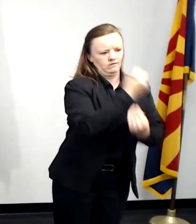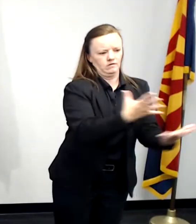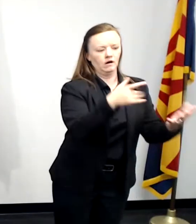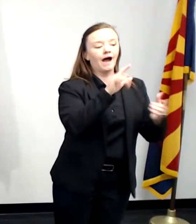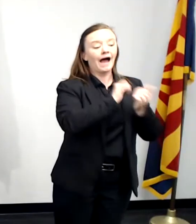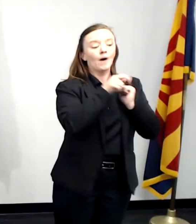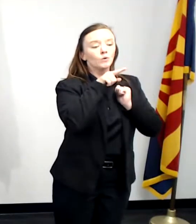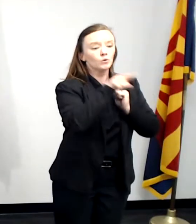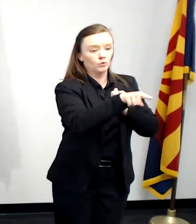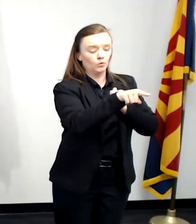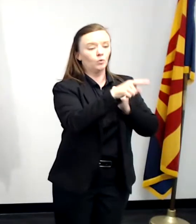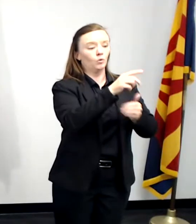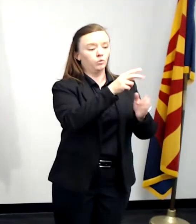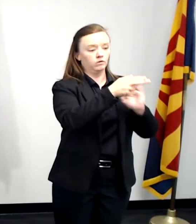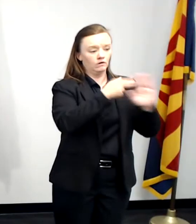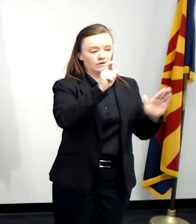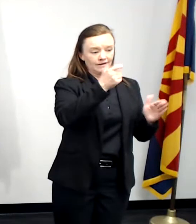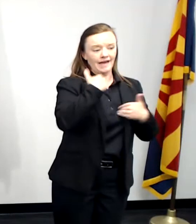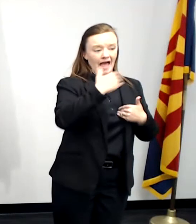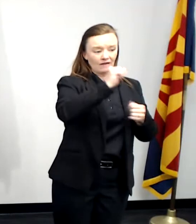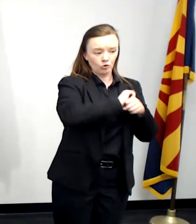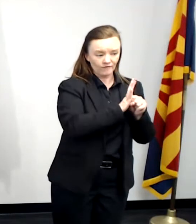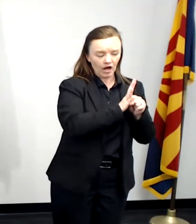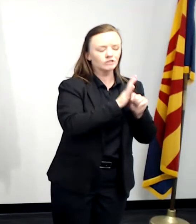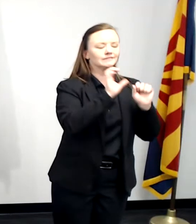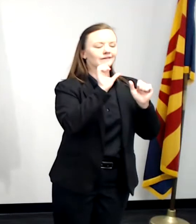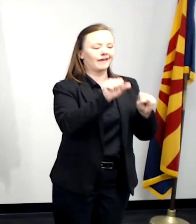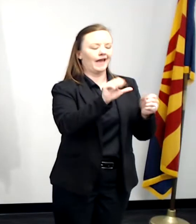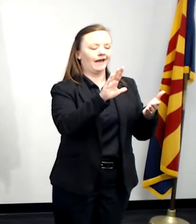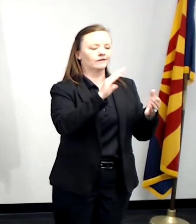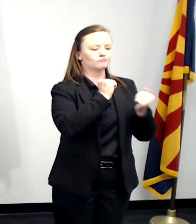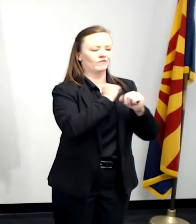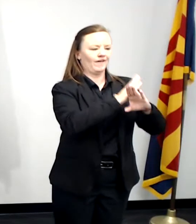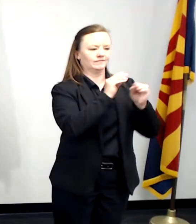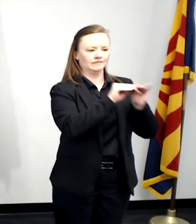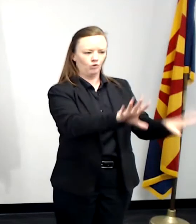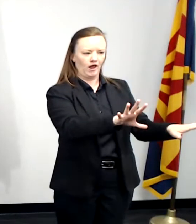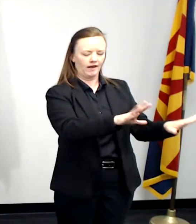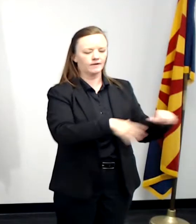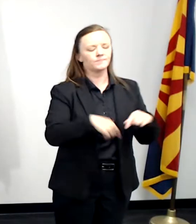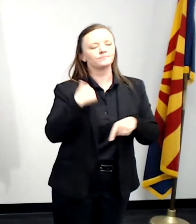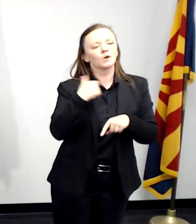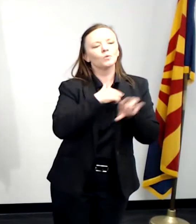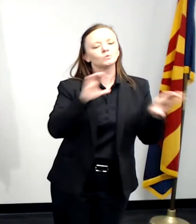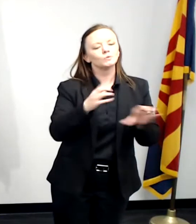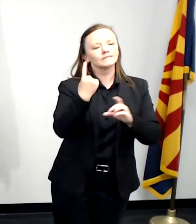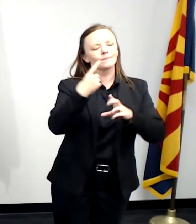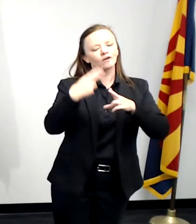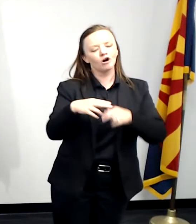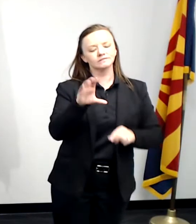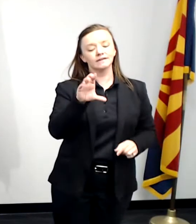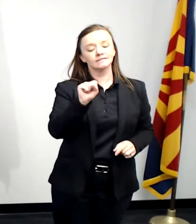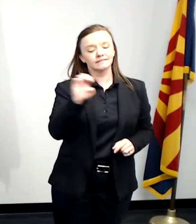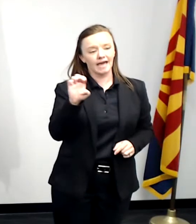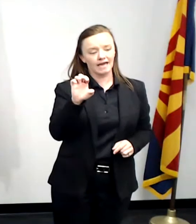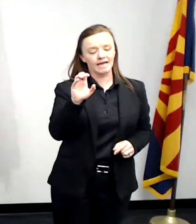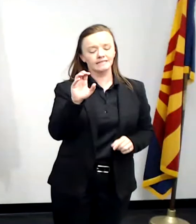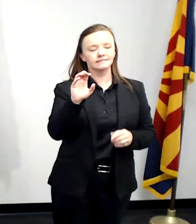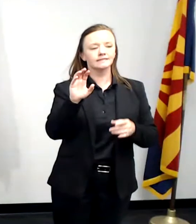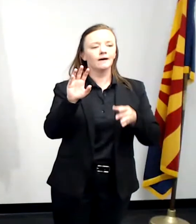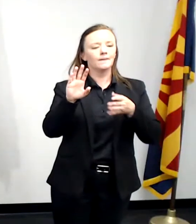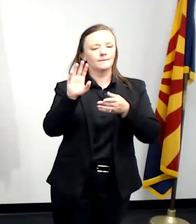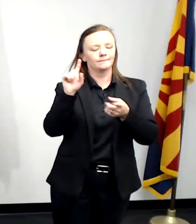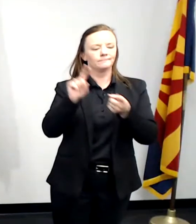spread of disease. But we're activating something called case-mediated contact tracing. So we talk with